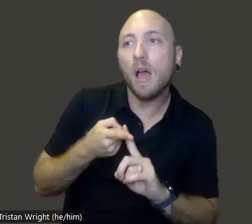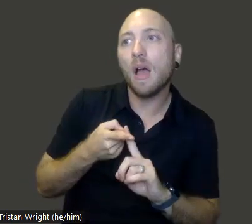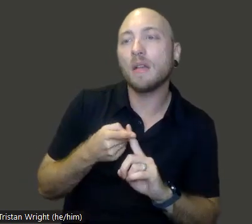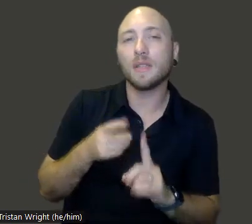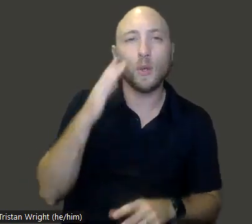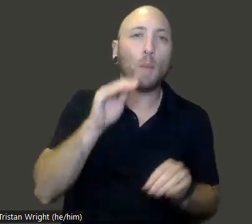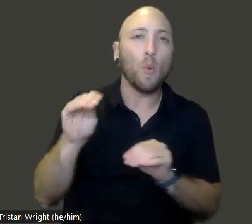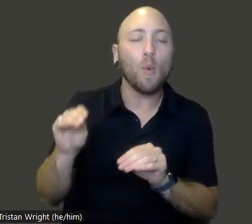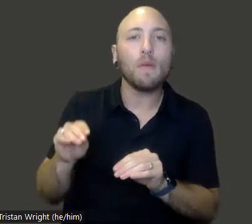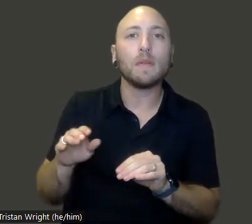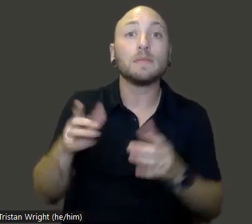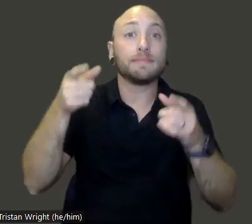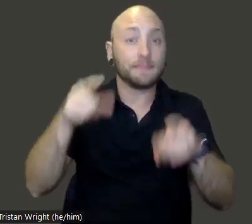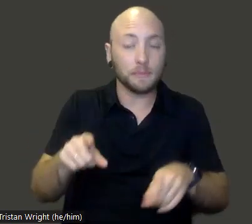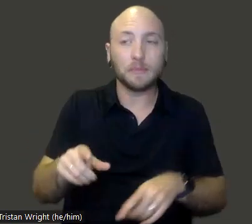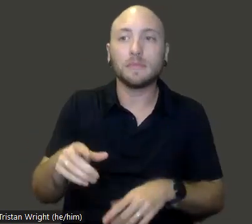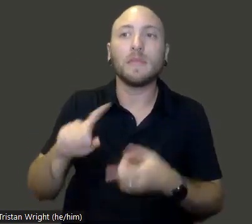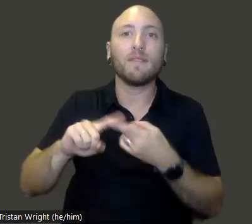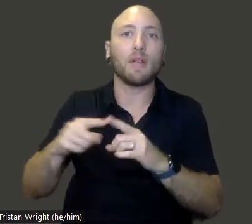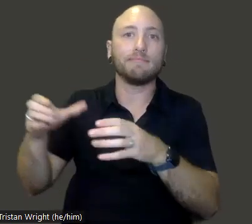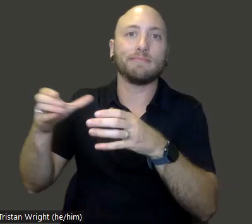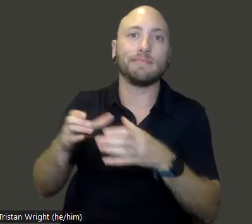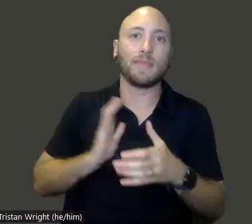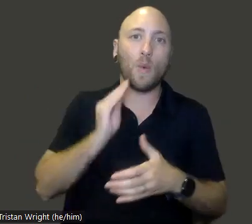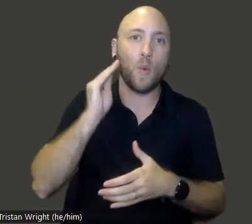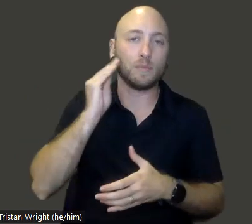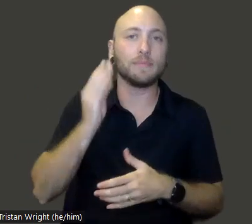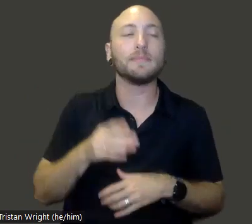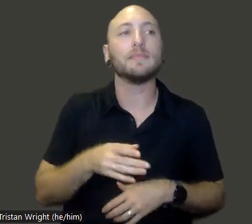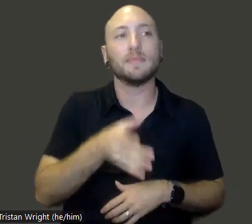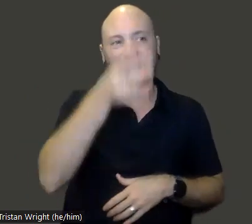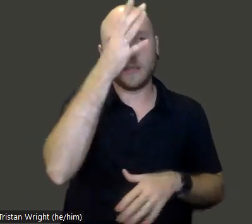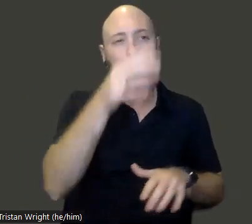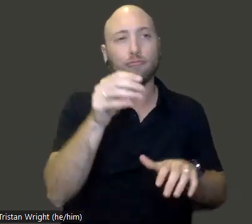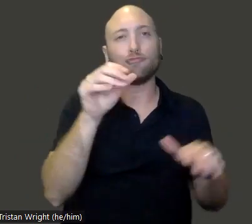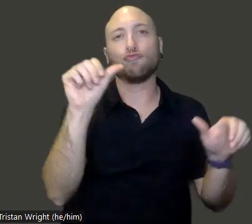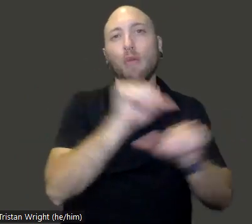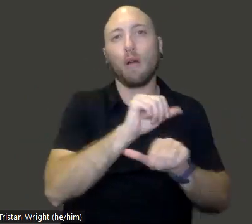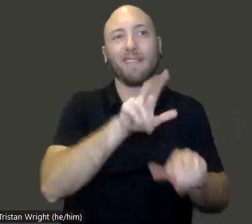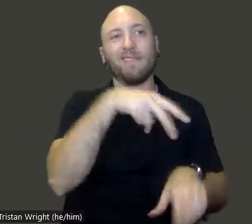And I had some friends over to the house, and my dad was drunk, and he like tripped over, you know, something, and like